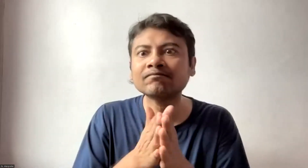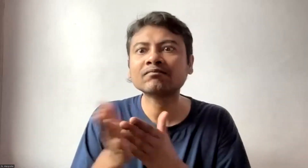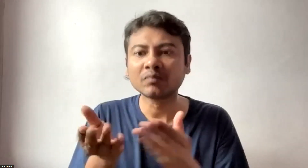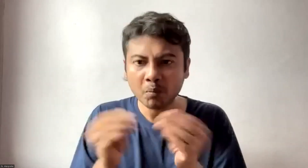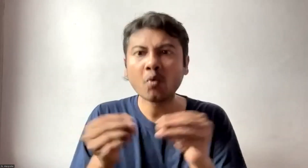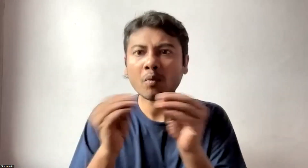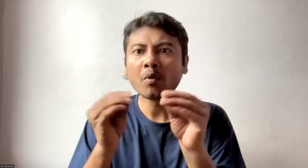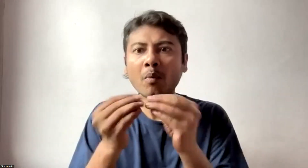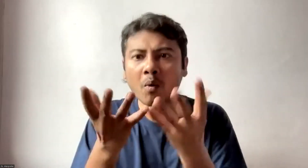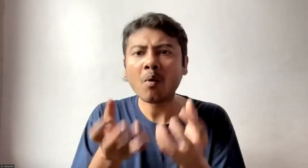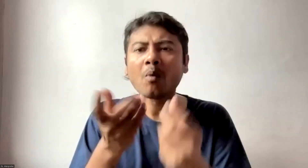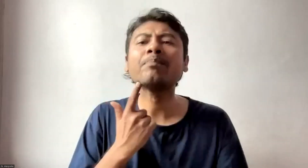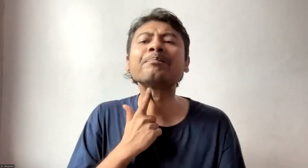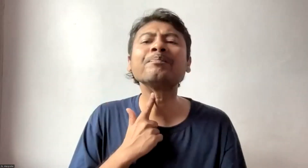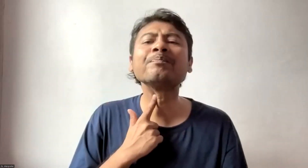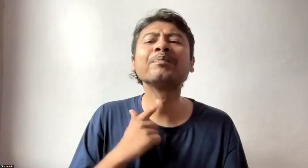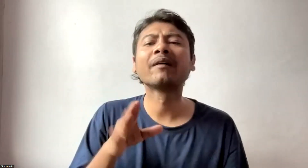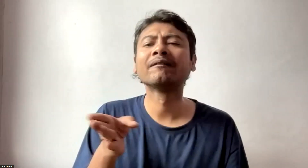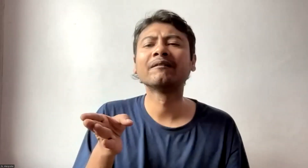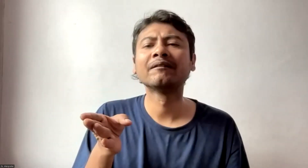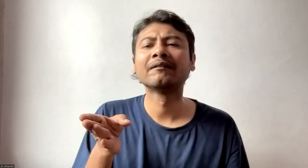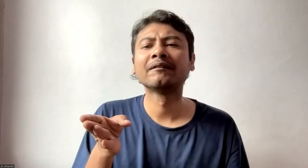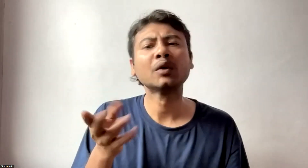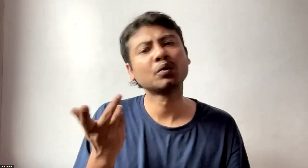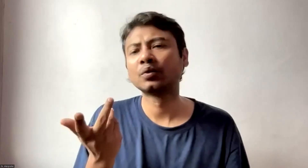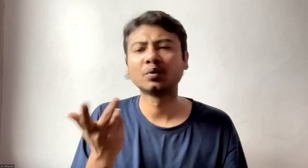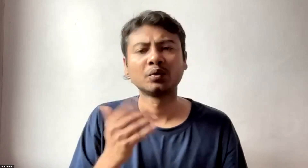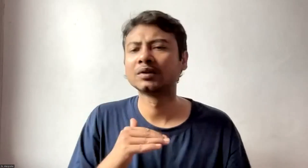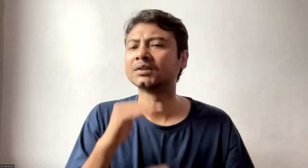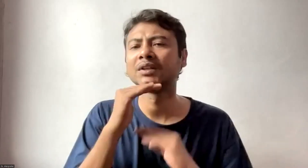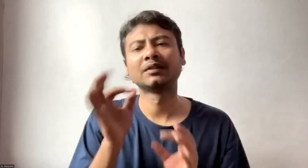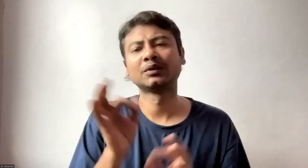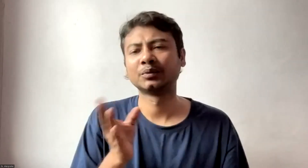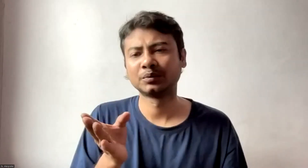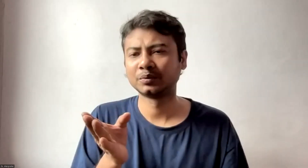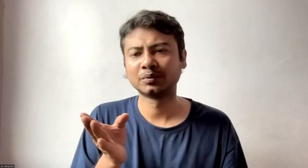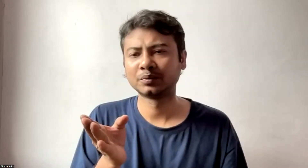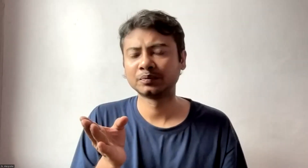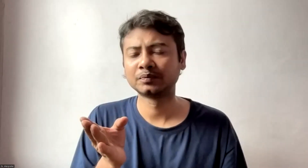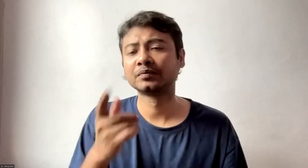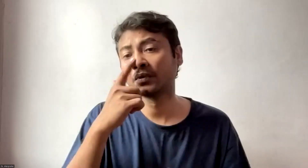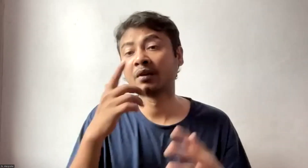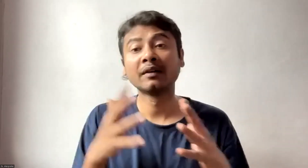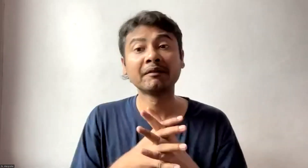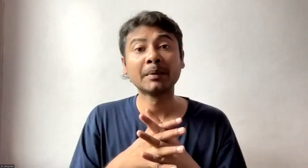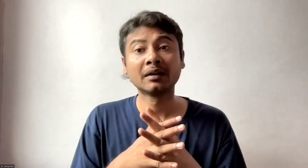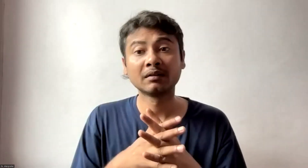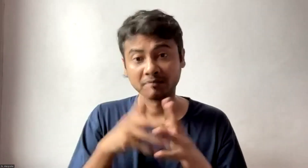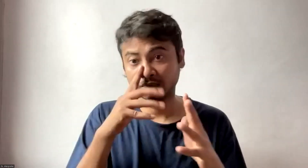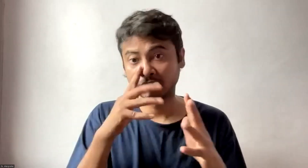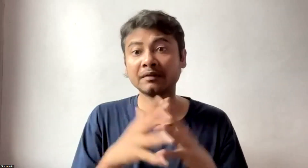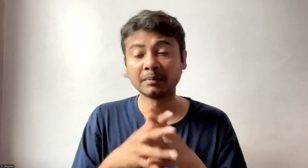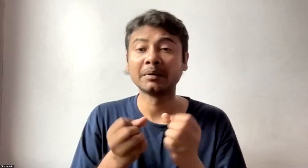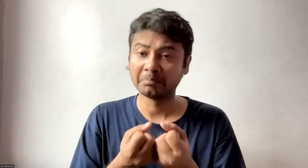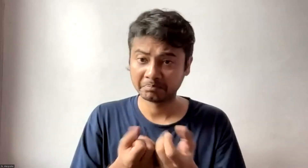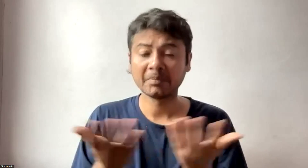So there are so many women who have a lot of things in their house, but still when they go to their relatives or their friend's house, they will be